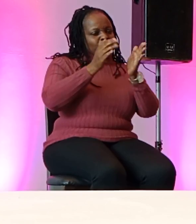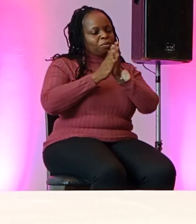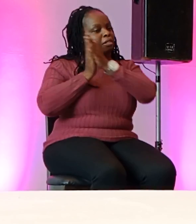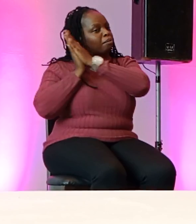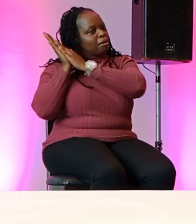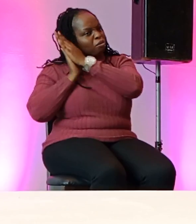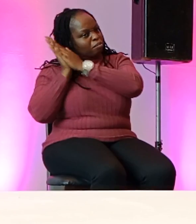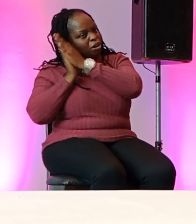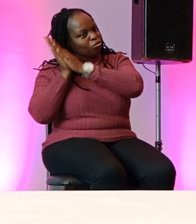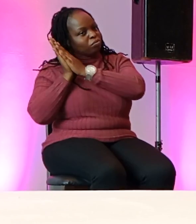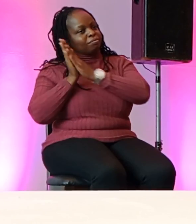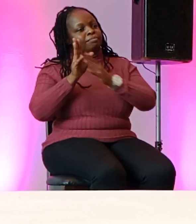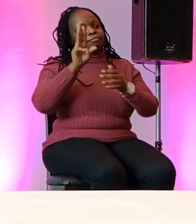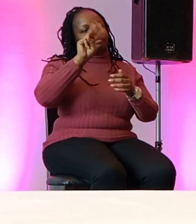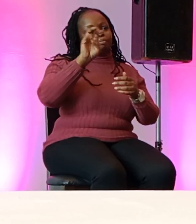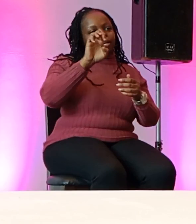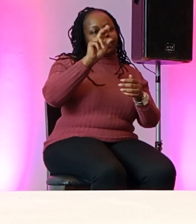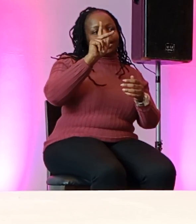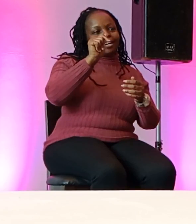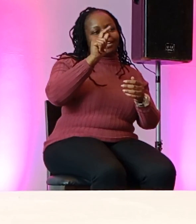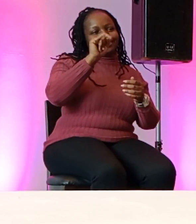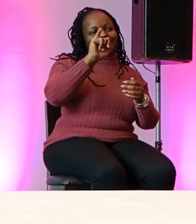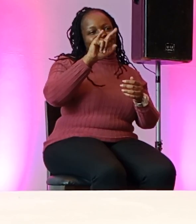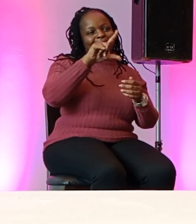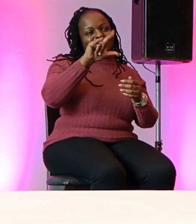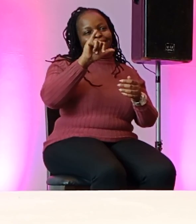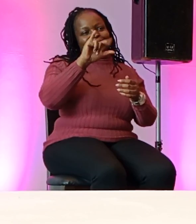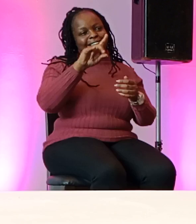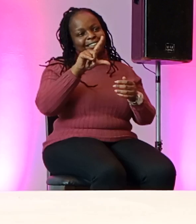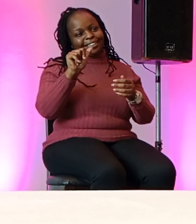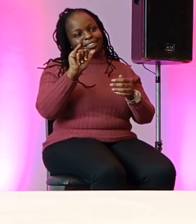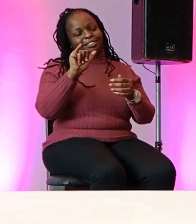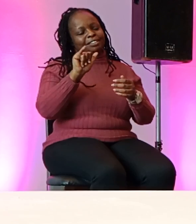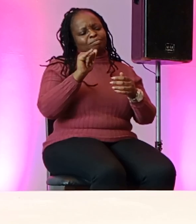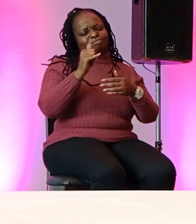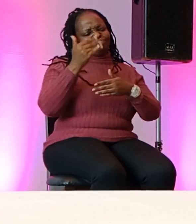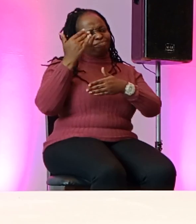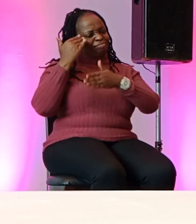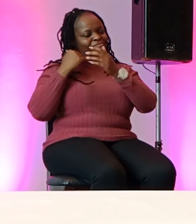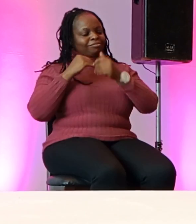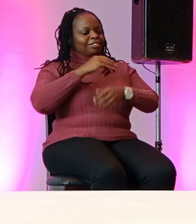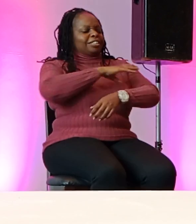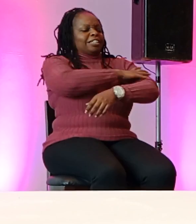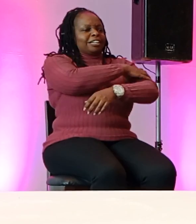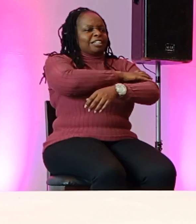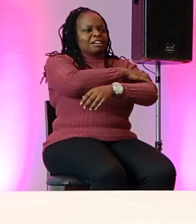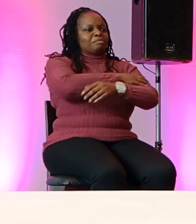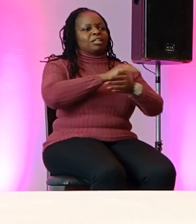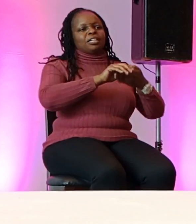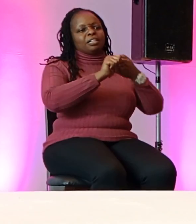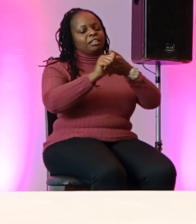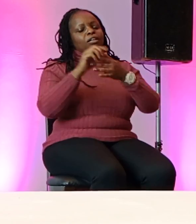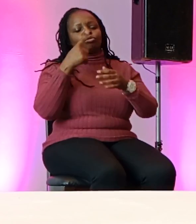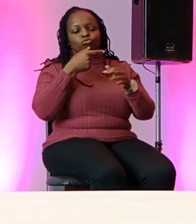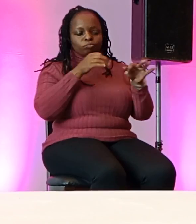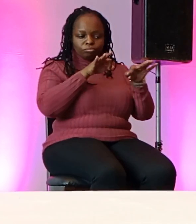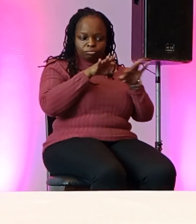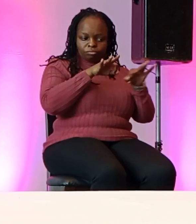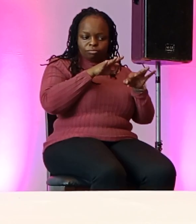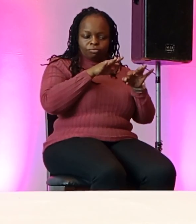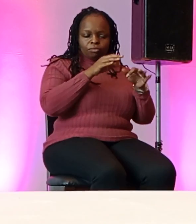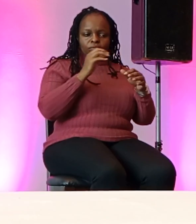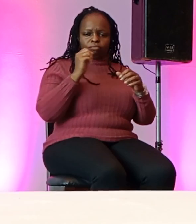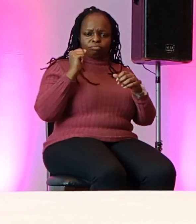Mmekatilili wa Menza, the legendary Giriama leader who defied colonial power, showing us